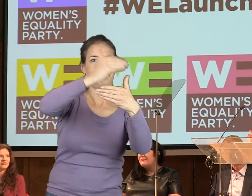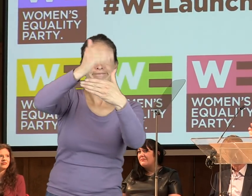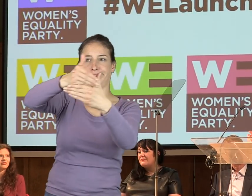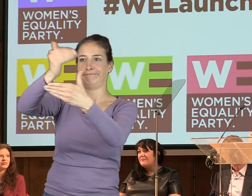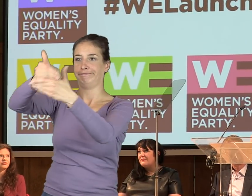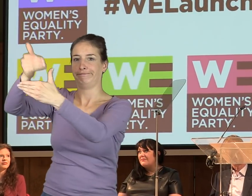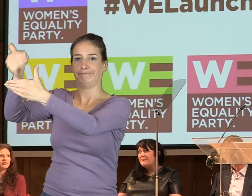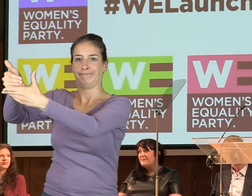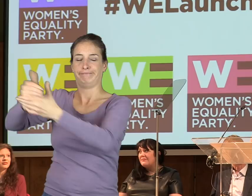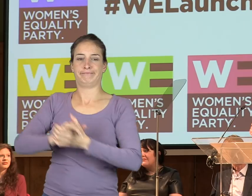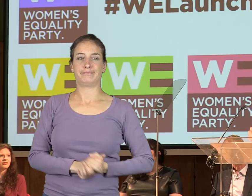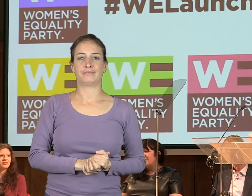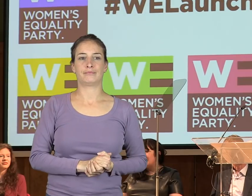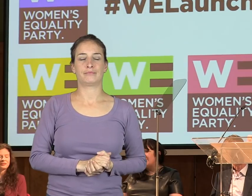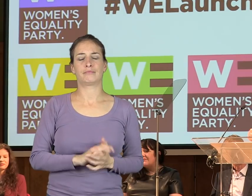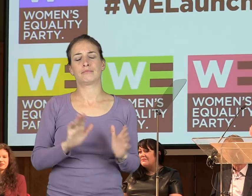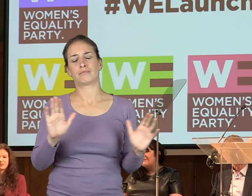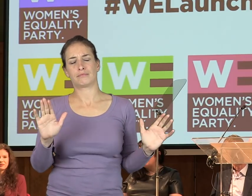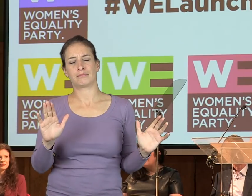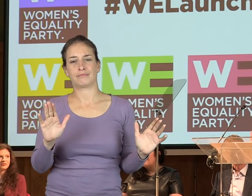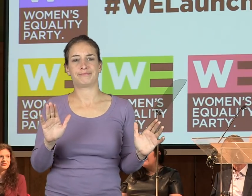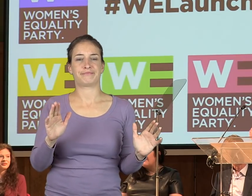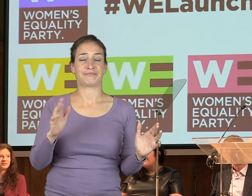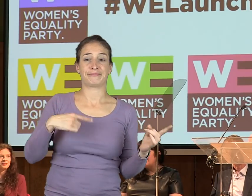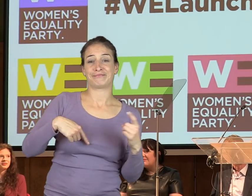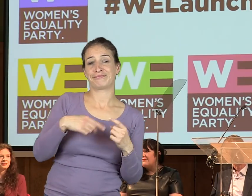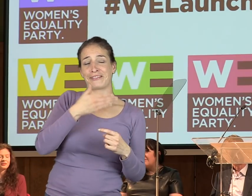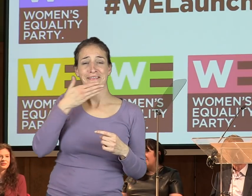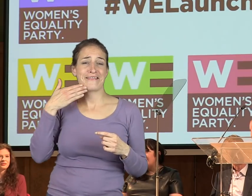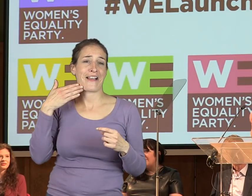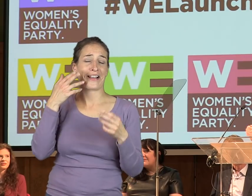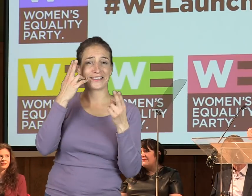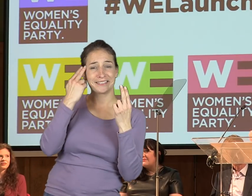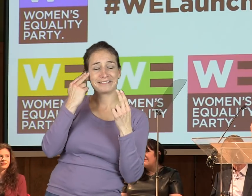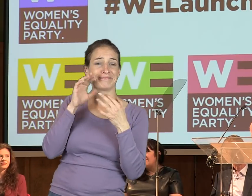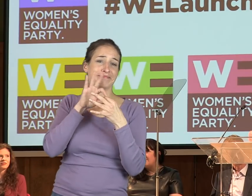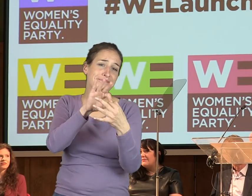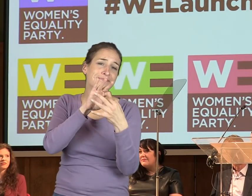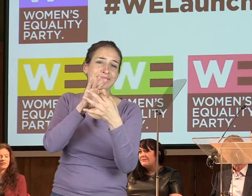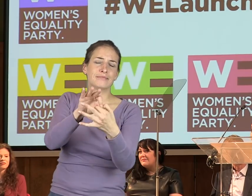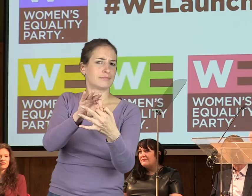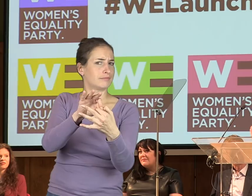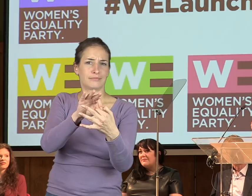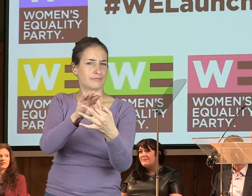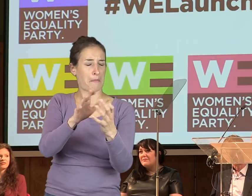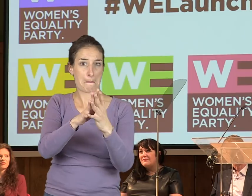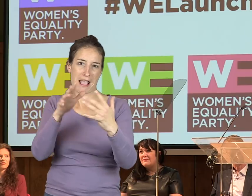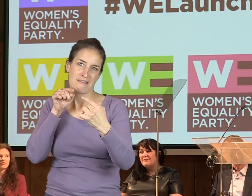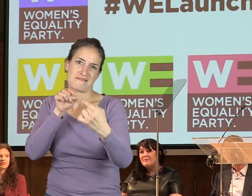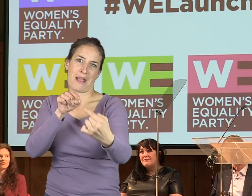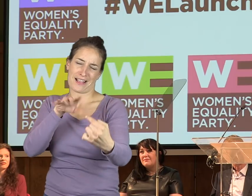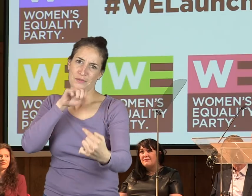away from the big debates. We will campaign hard for votes. We plan to stand our first candidates next